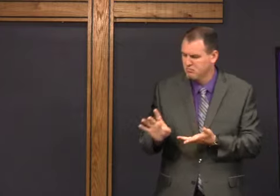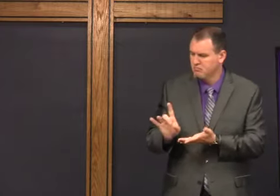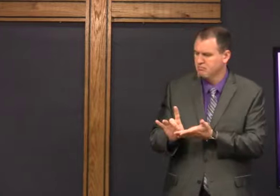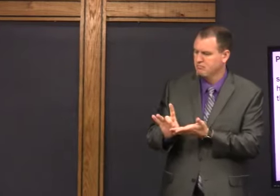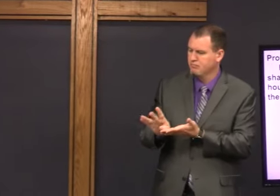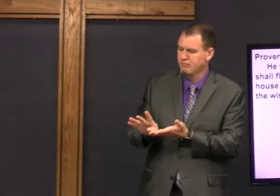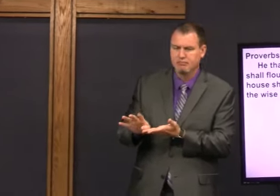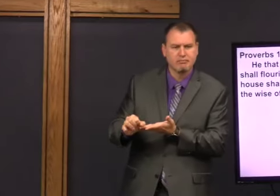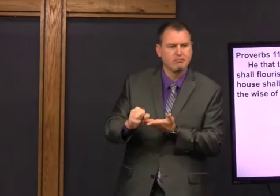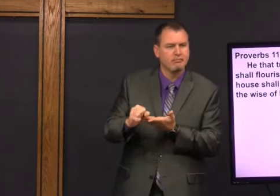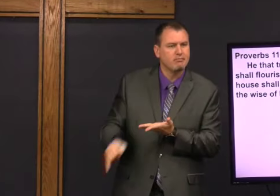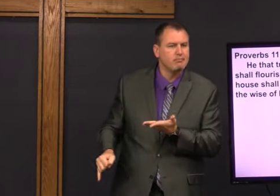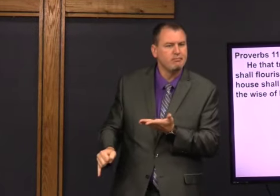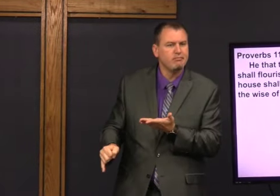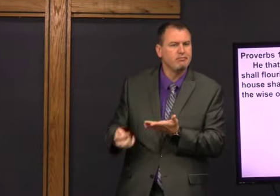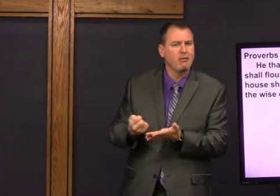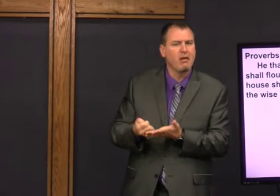family rejecting one person,